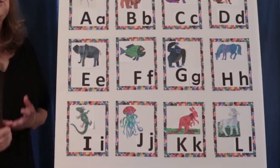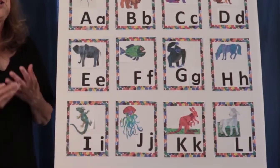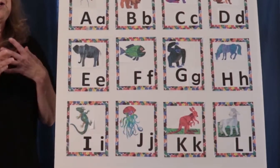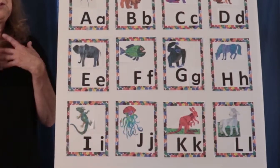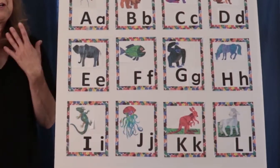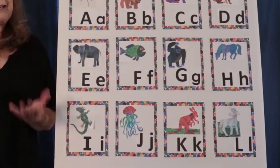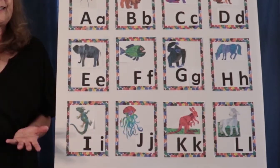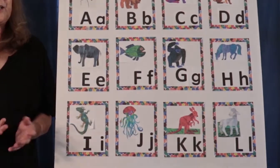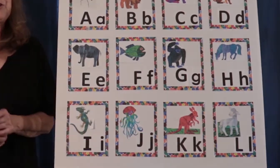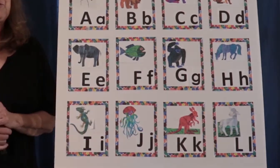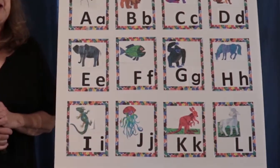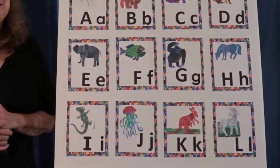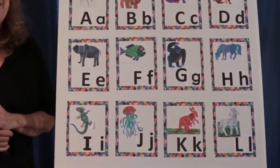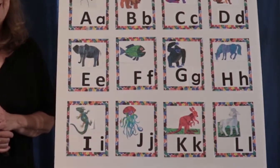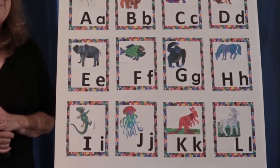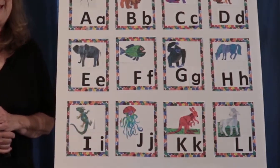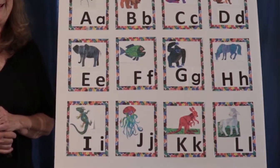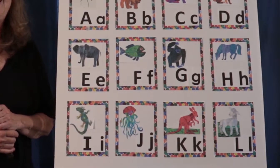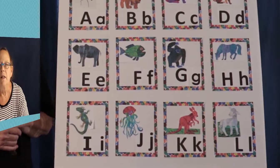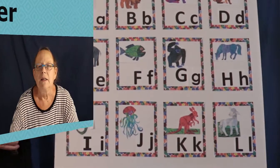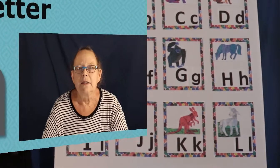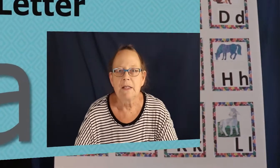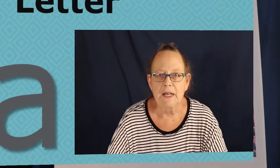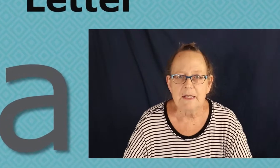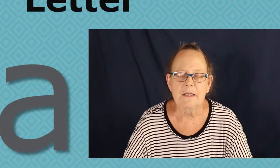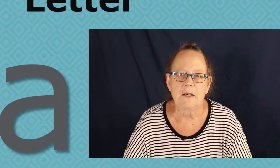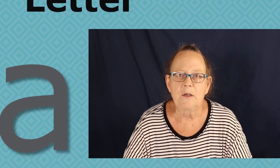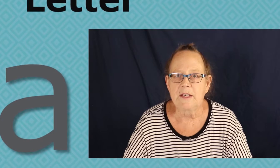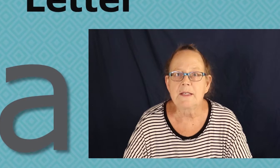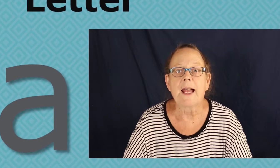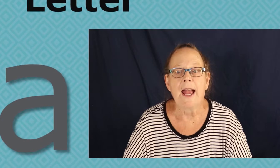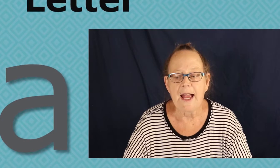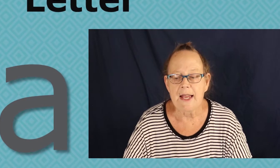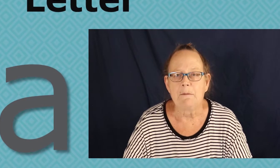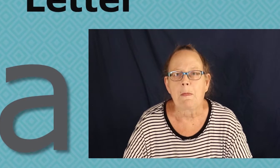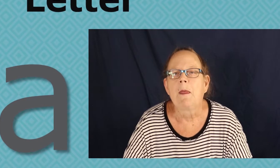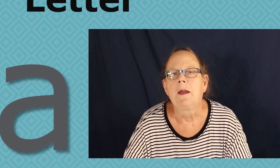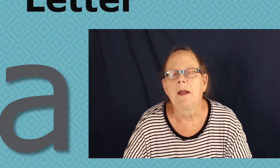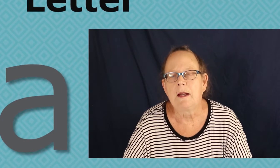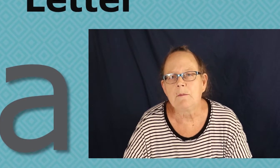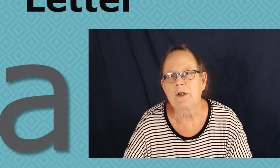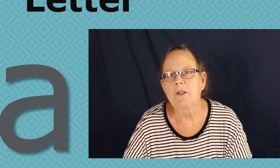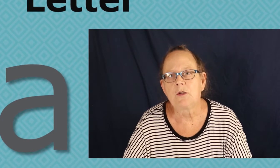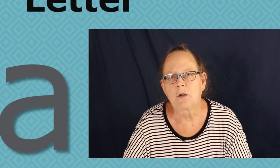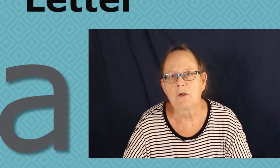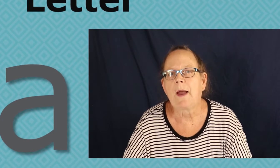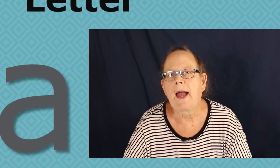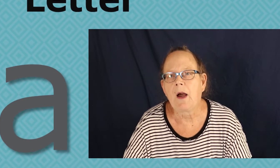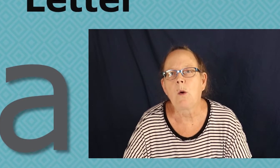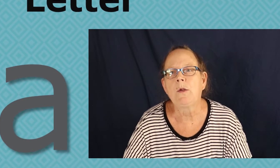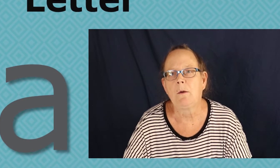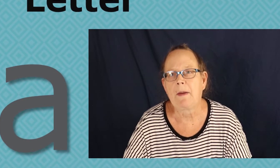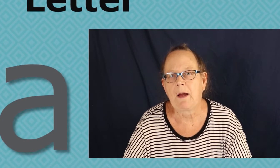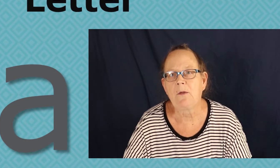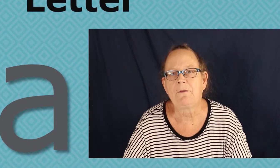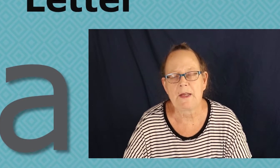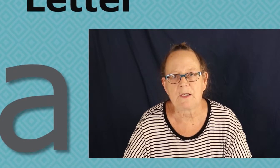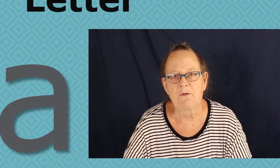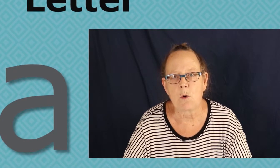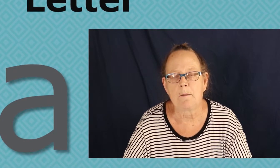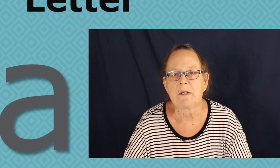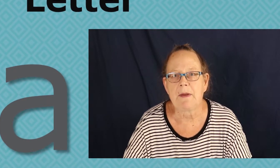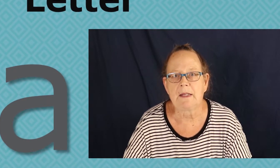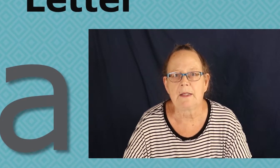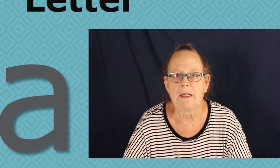Nice job. You guys did a great job. Thank you. Today's letter is A, and I'm going to show you how your mouth